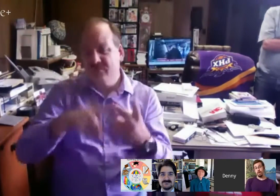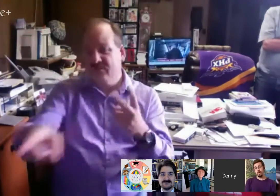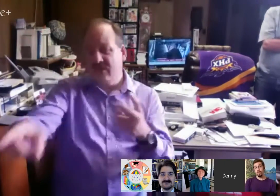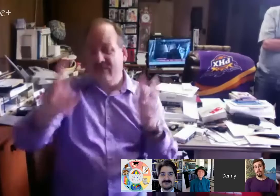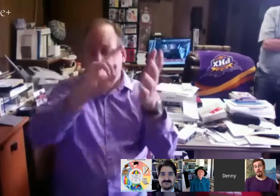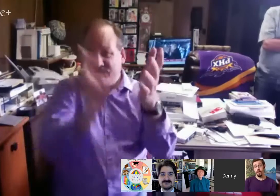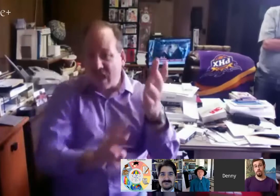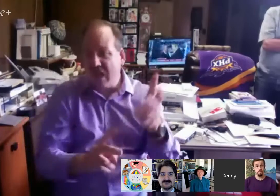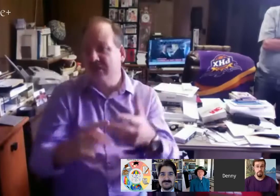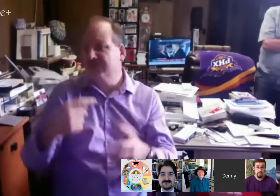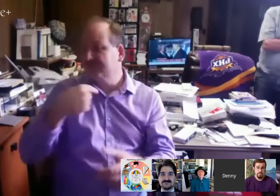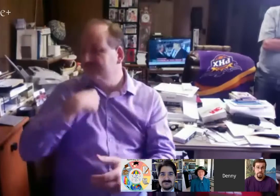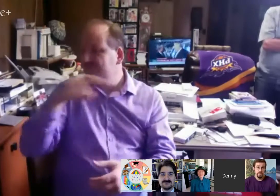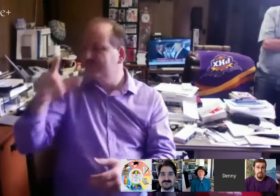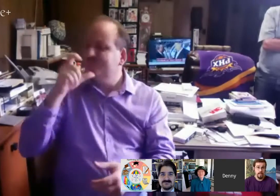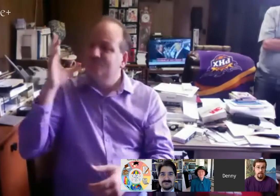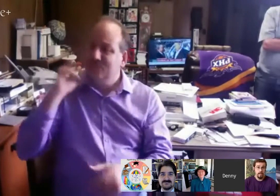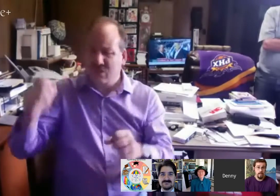because that's when they're